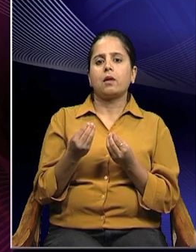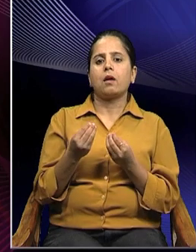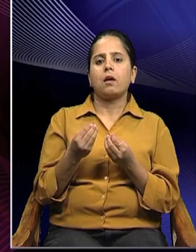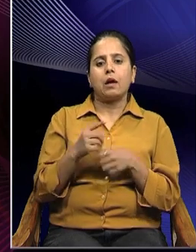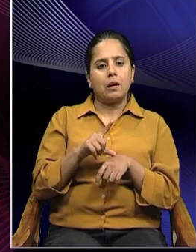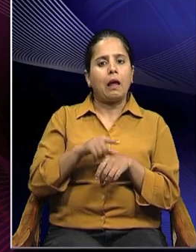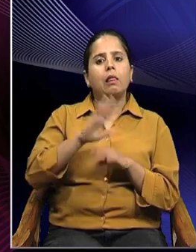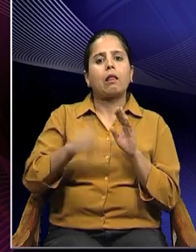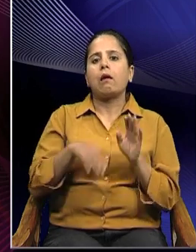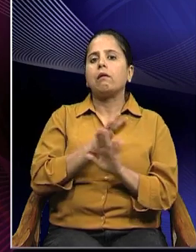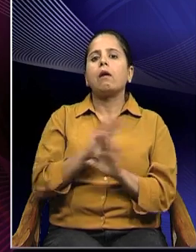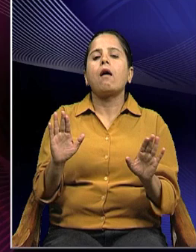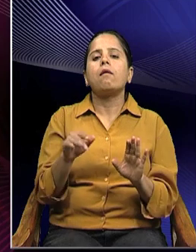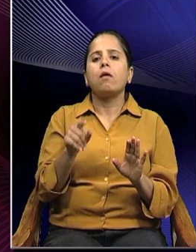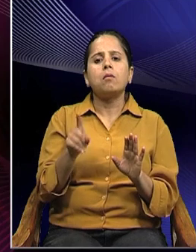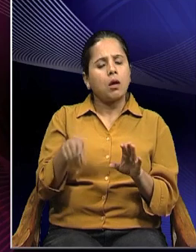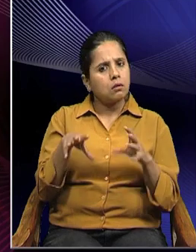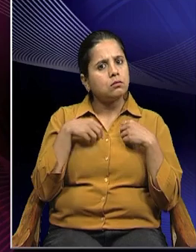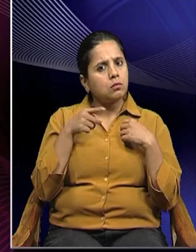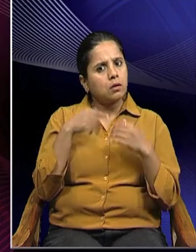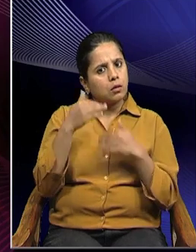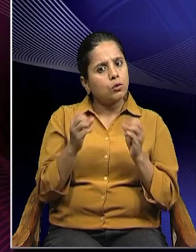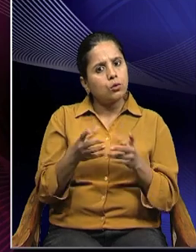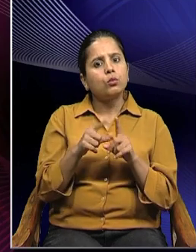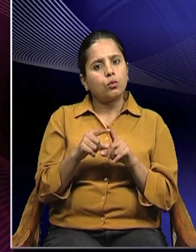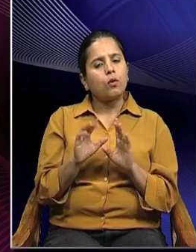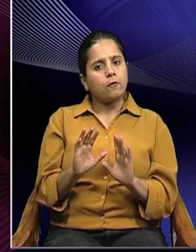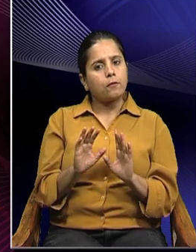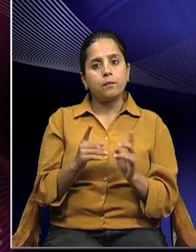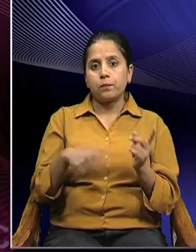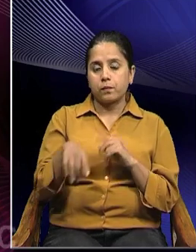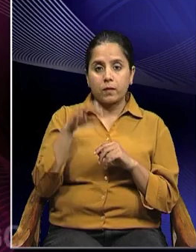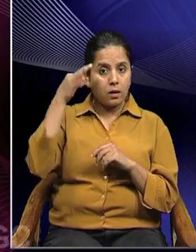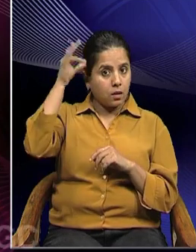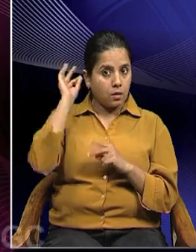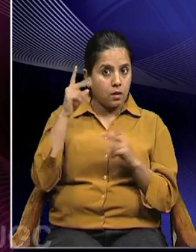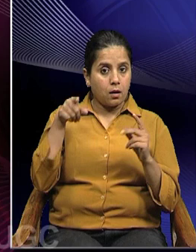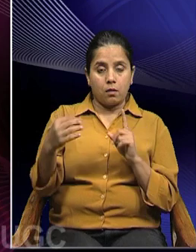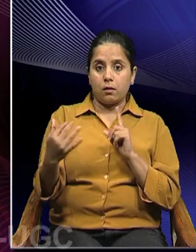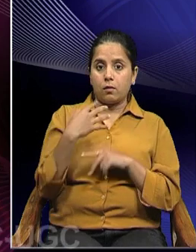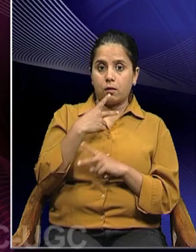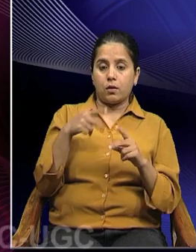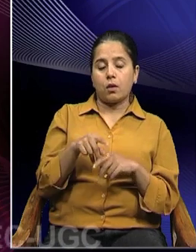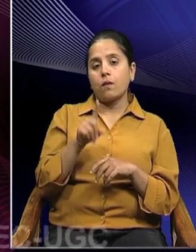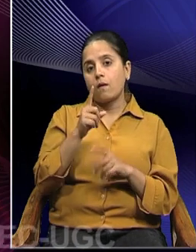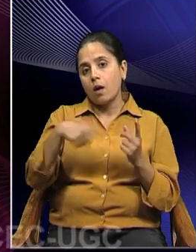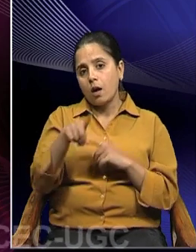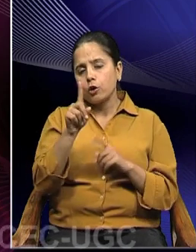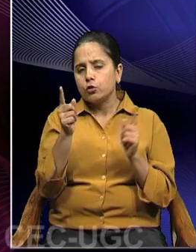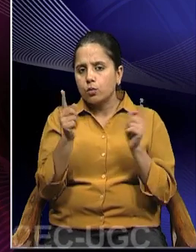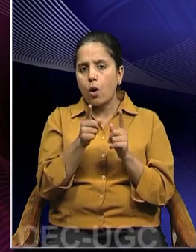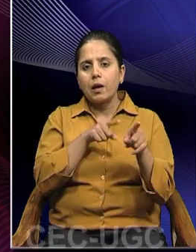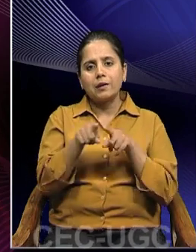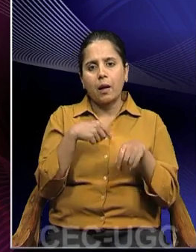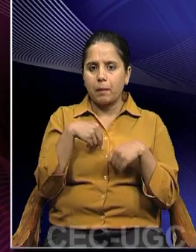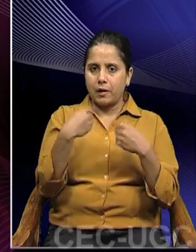it is better late than never. So, they should accept it, and they have started doing so. So, this Sanskritic influences, one small example I